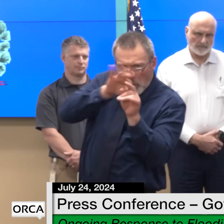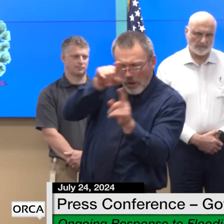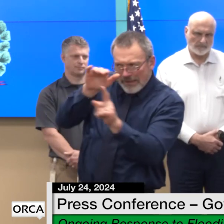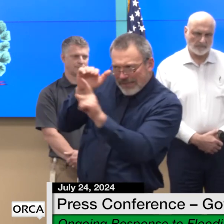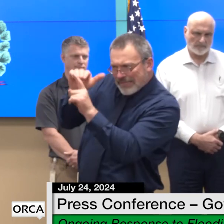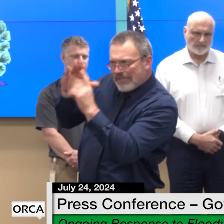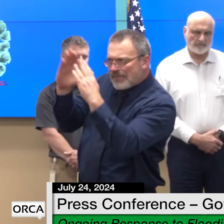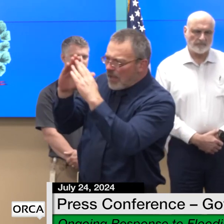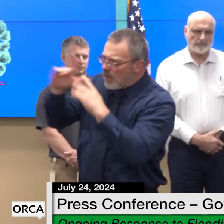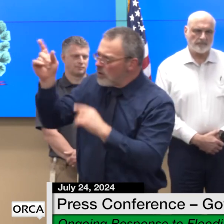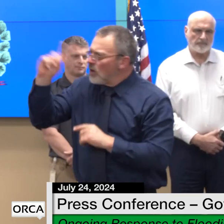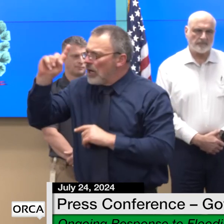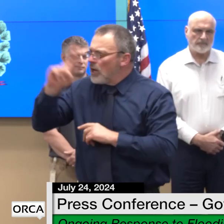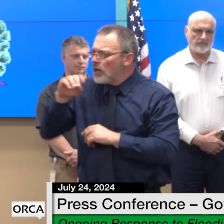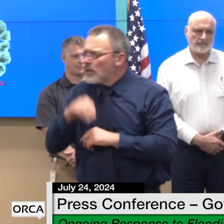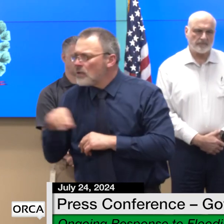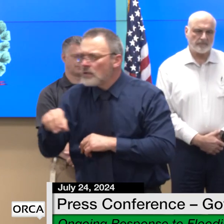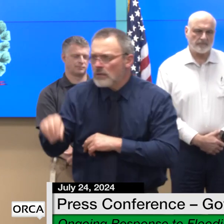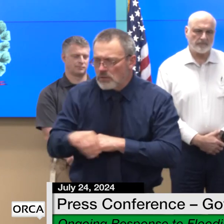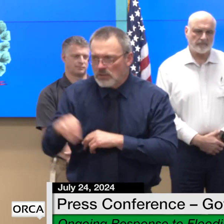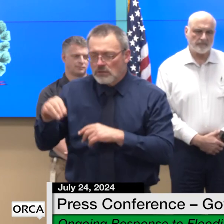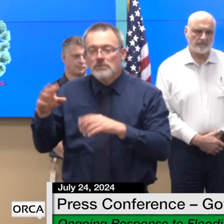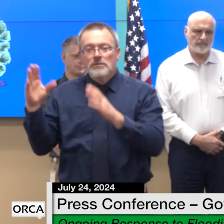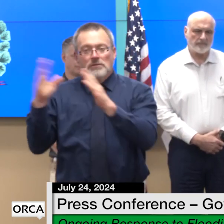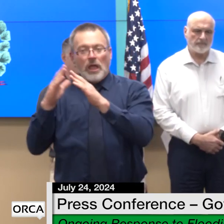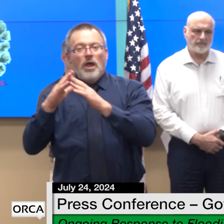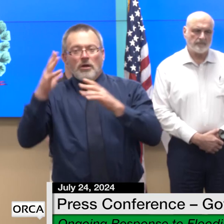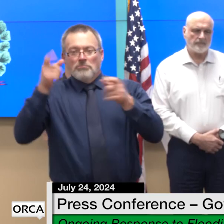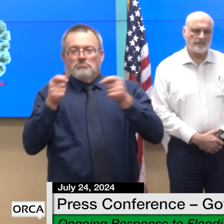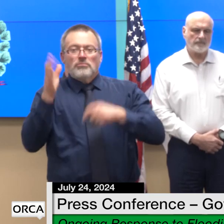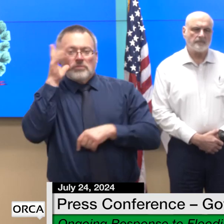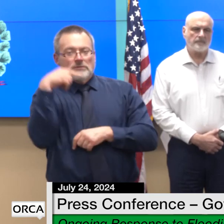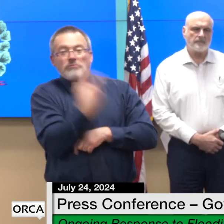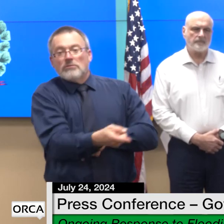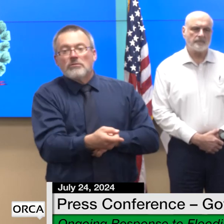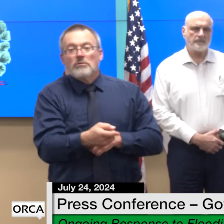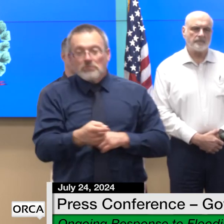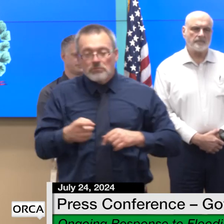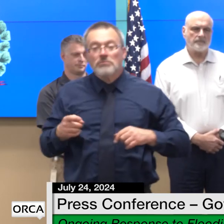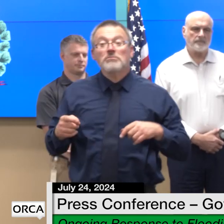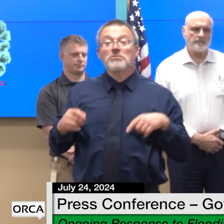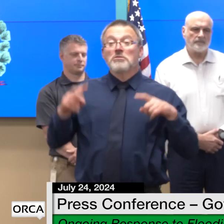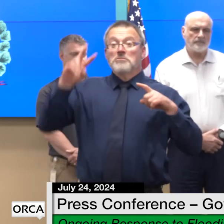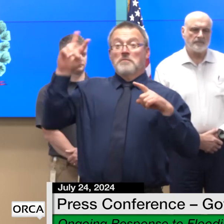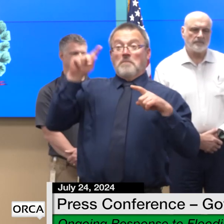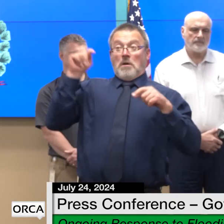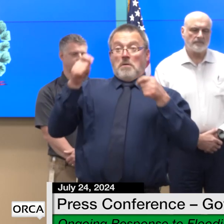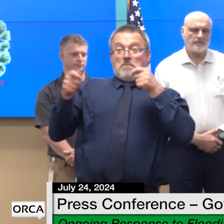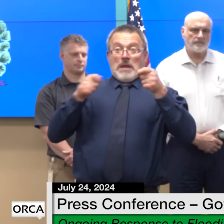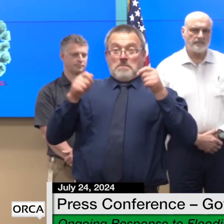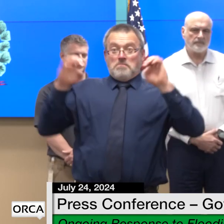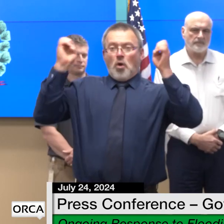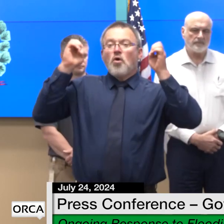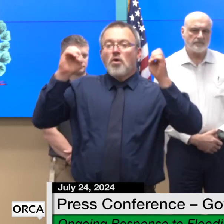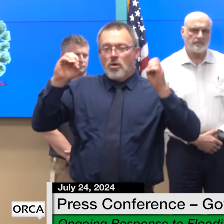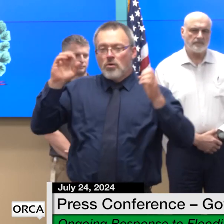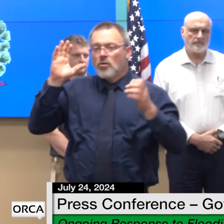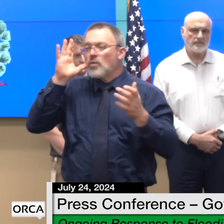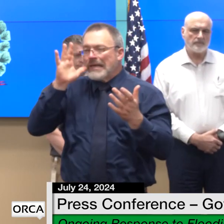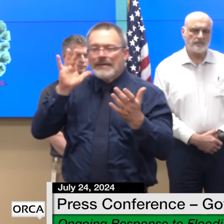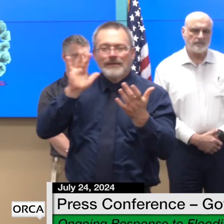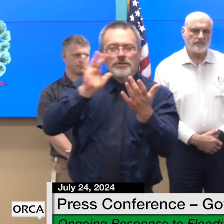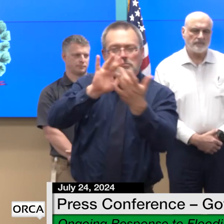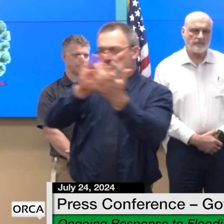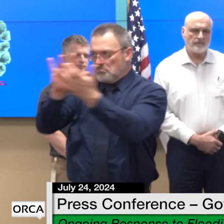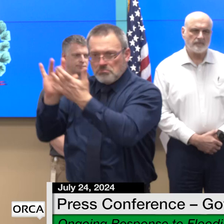Vermont Emergency Management is working closely with municipalities to assist them in reimbursement for debris